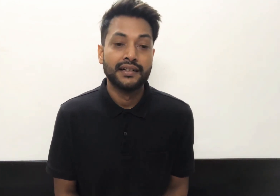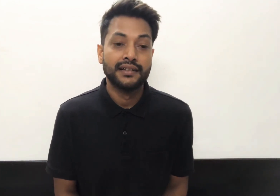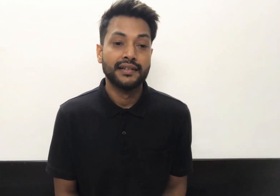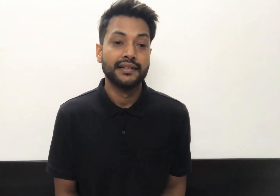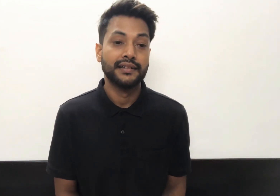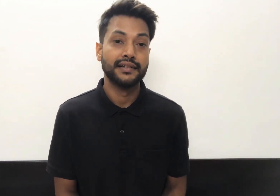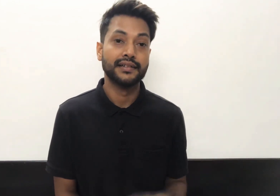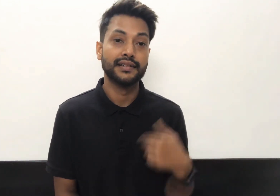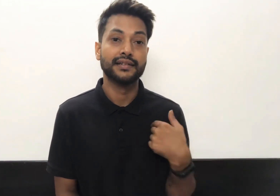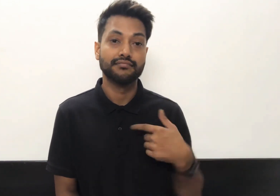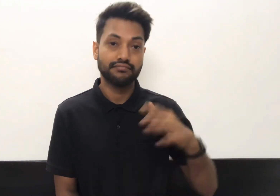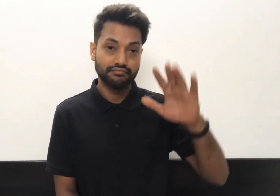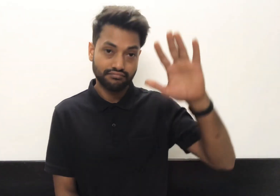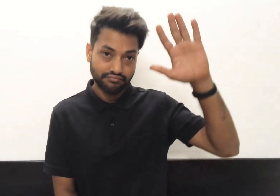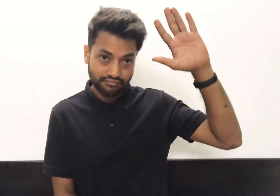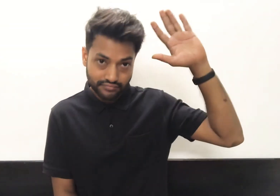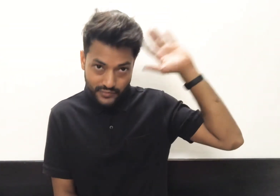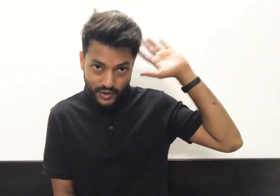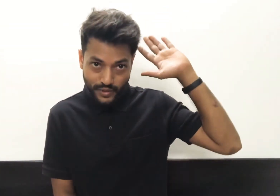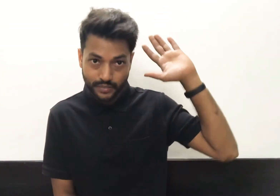way back we did these things. You're walking,